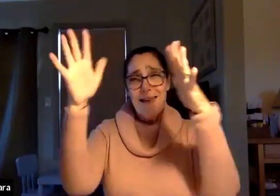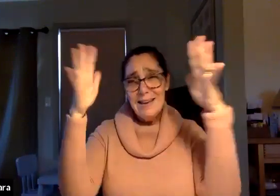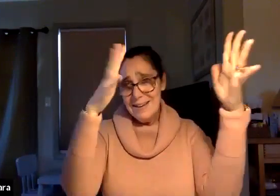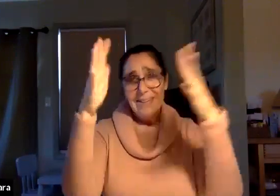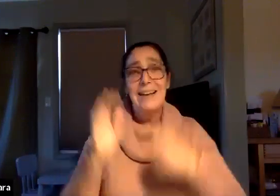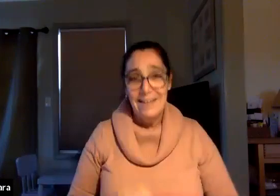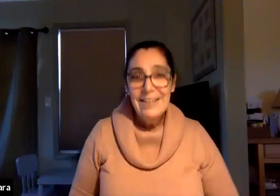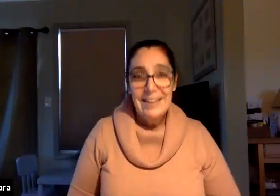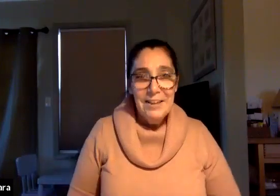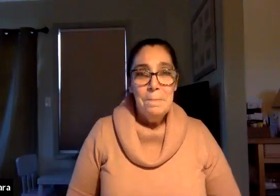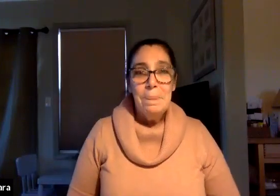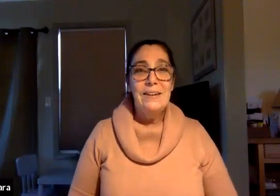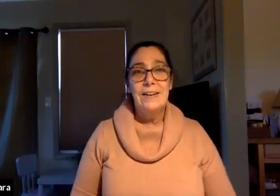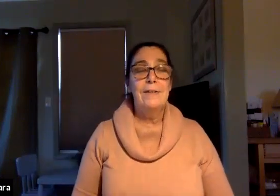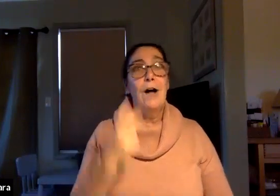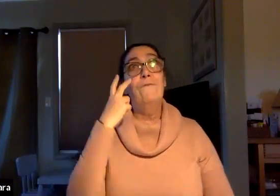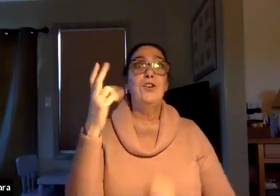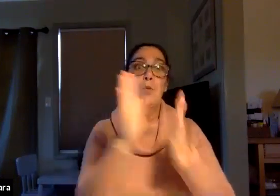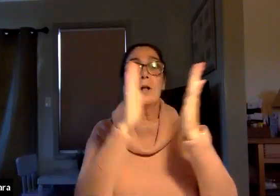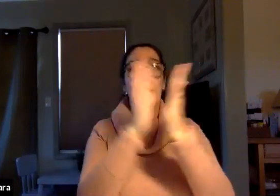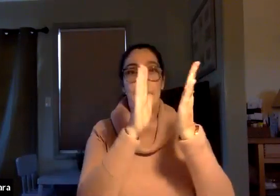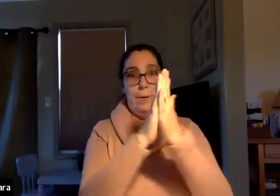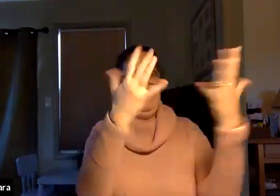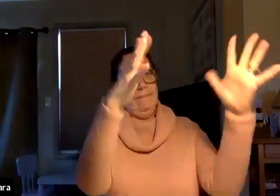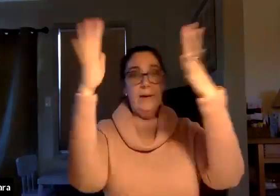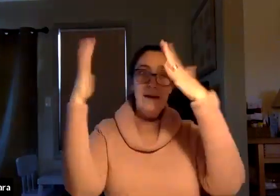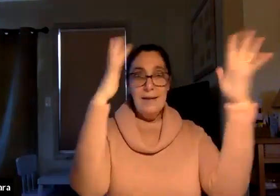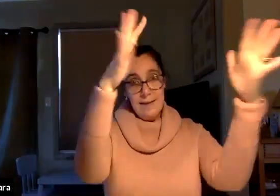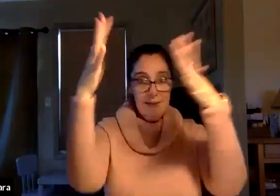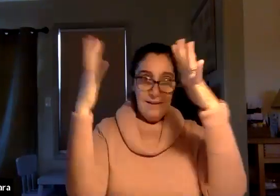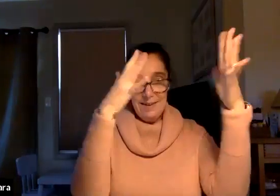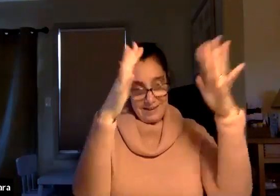yay. Yeah, that's a visual clap. Yay.